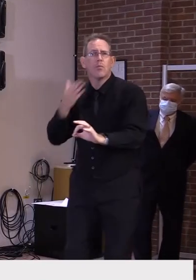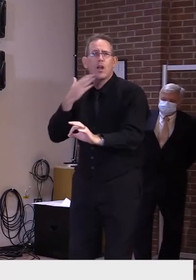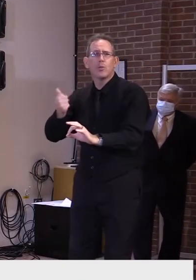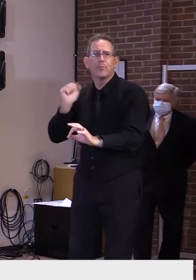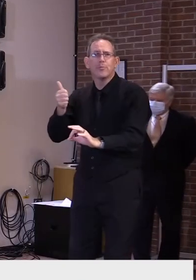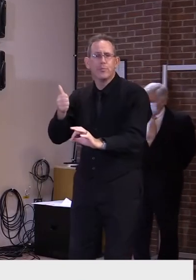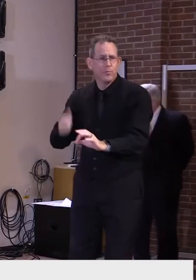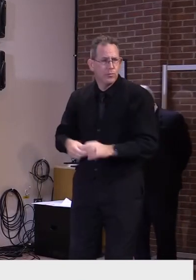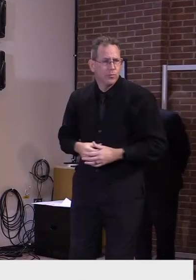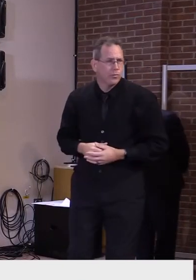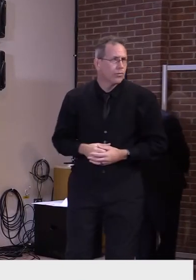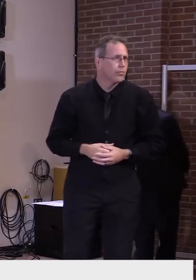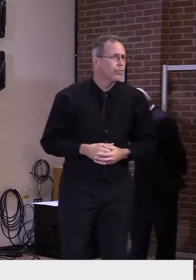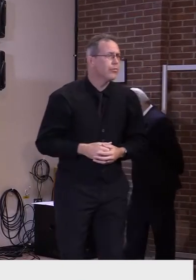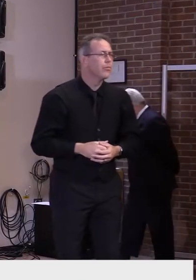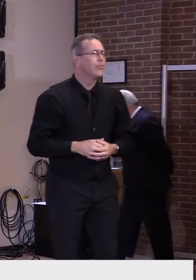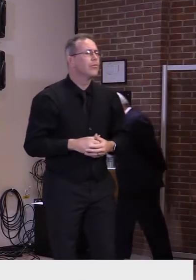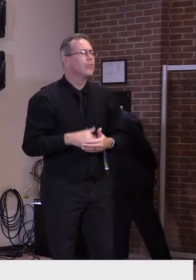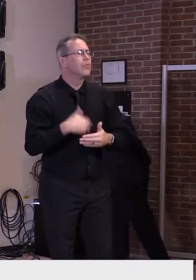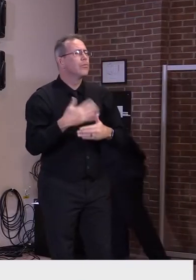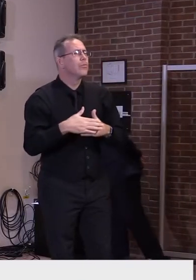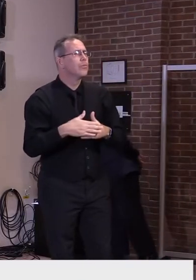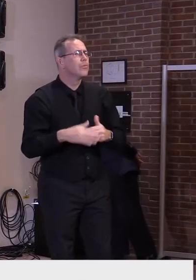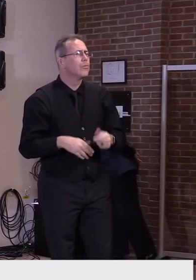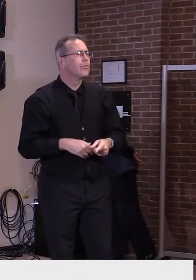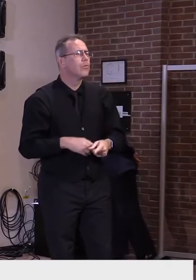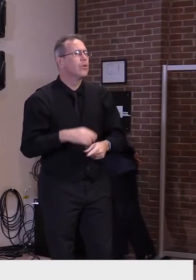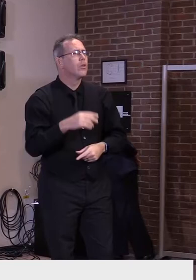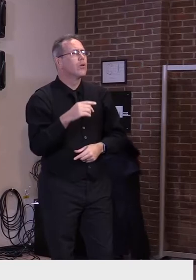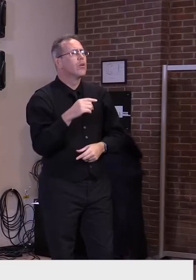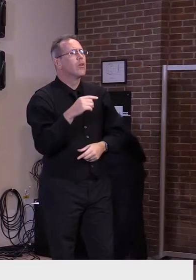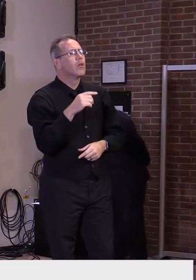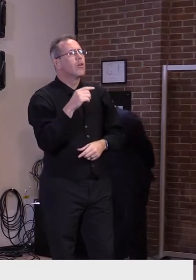To Guy Page at the Vermont Daily Chronicle.